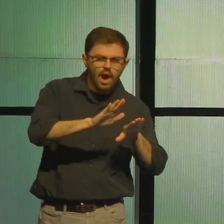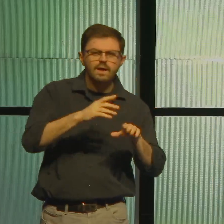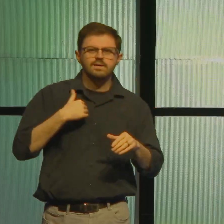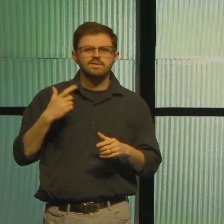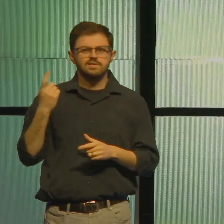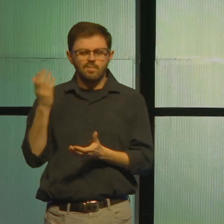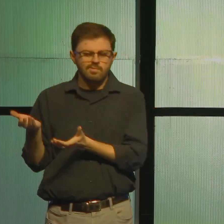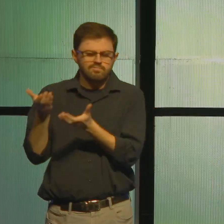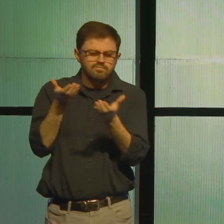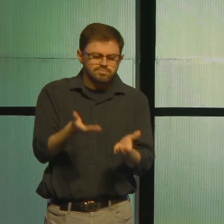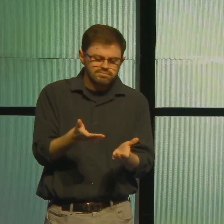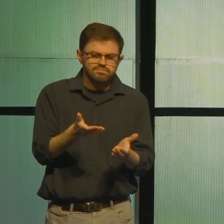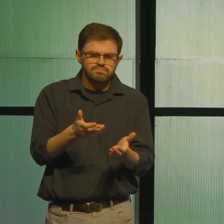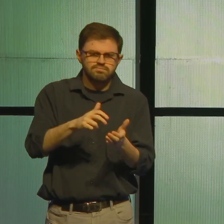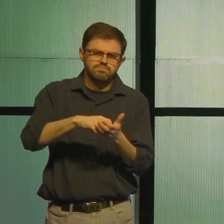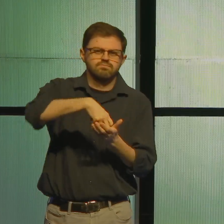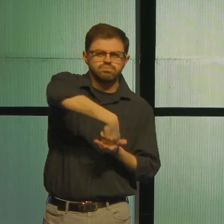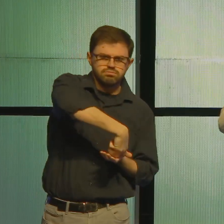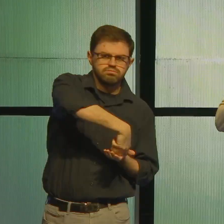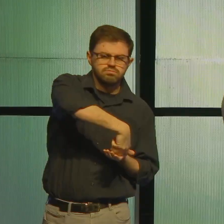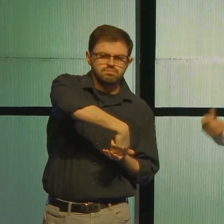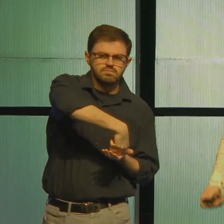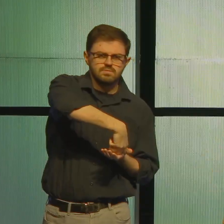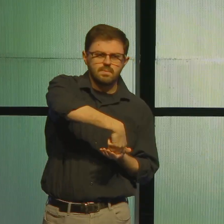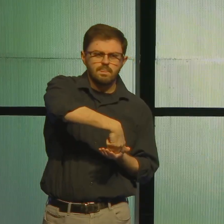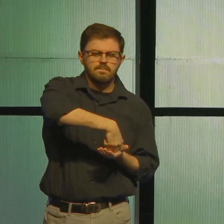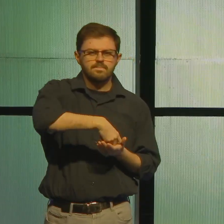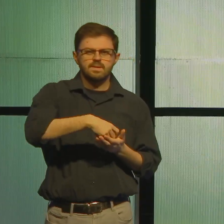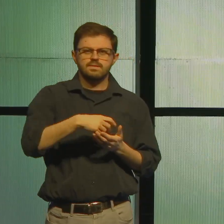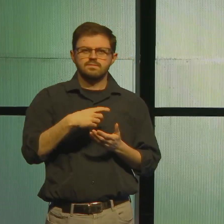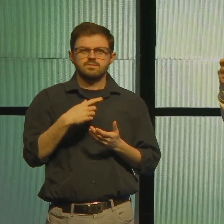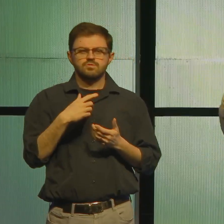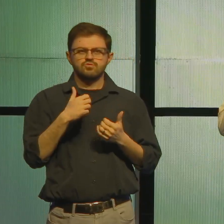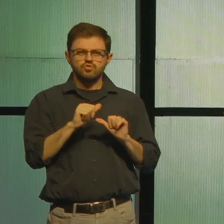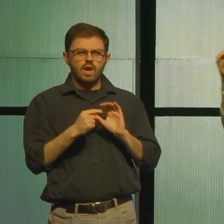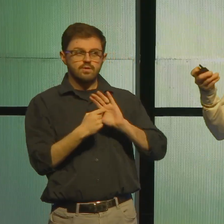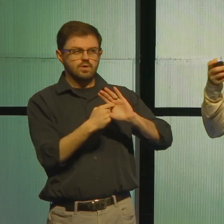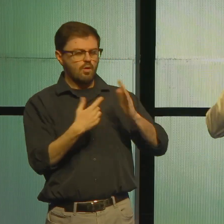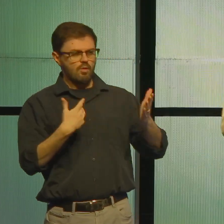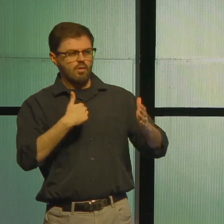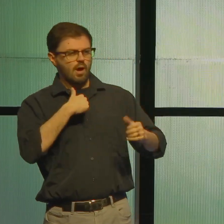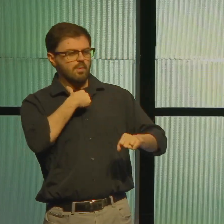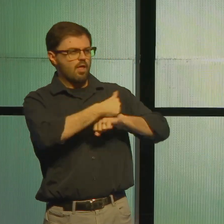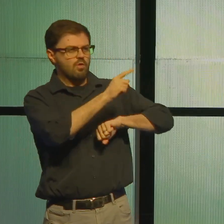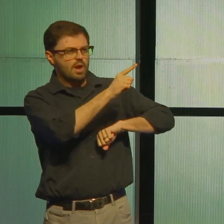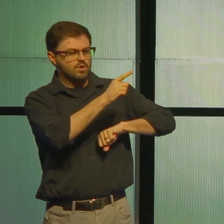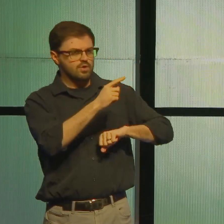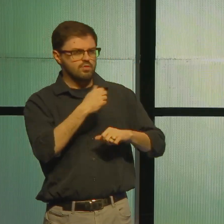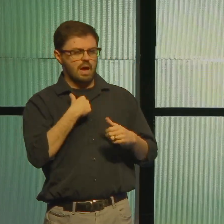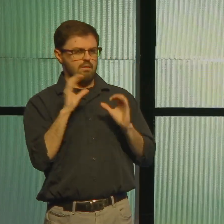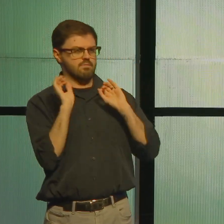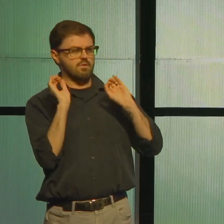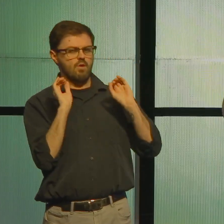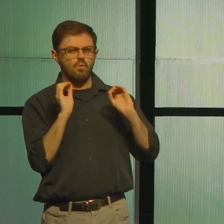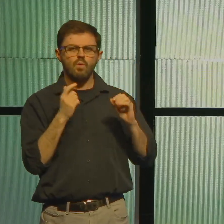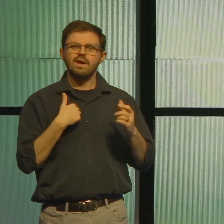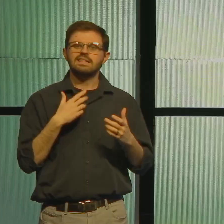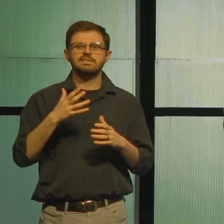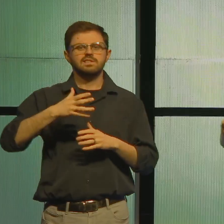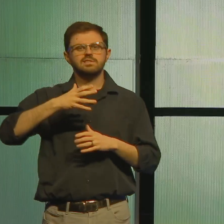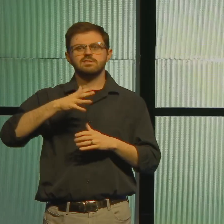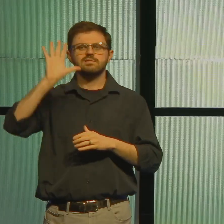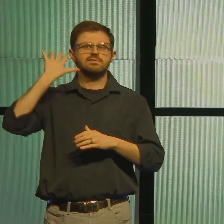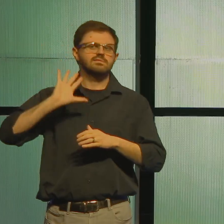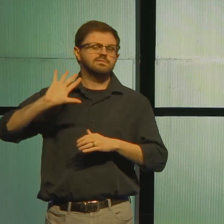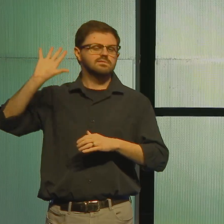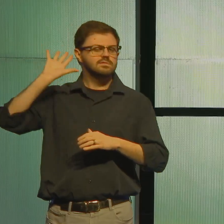he falls forward as if to say, I'm no threat, I'm no one. Obeisance, this ancient posture of fear and submission,